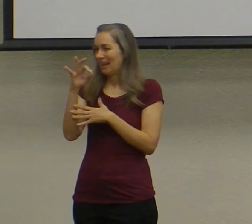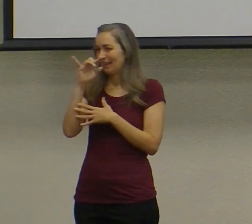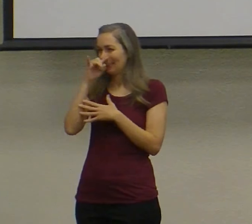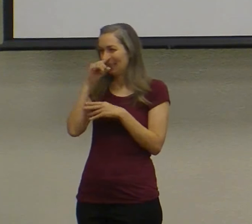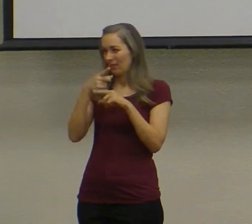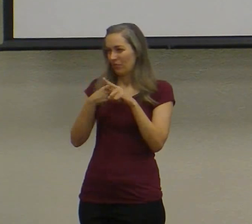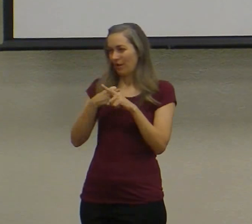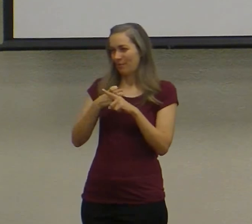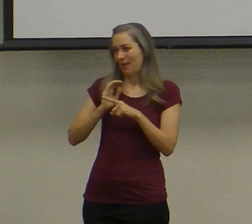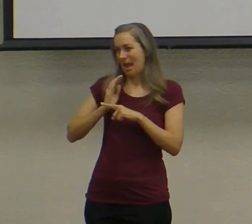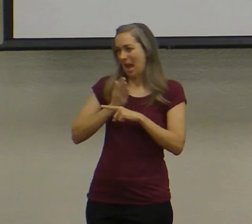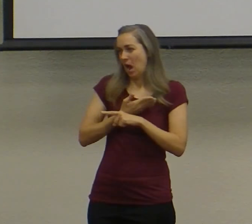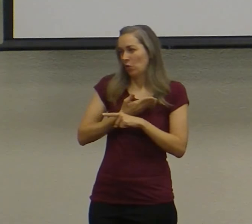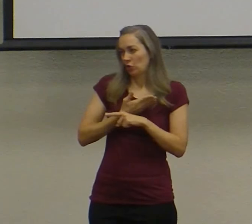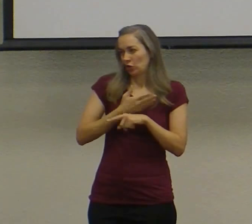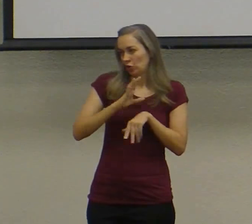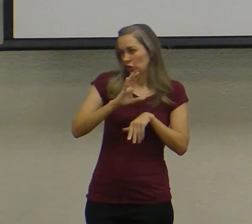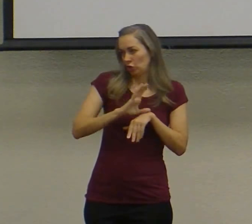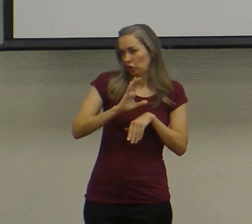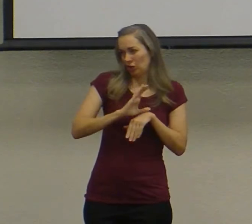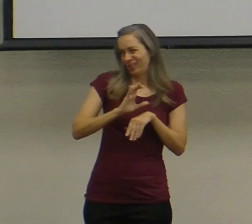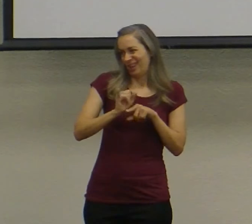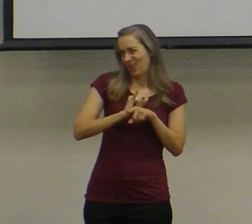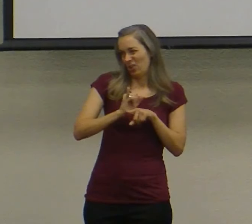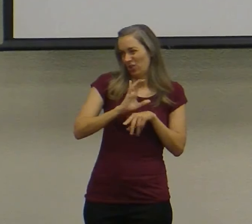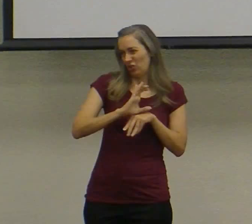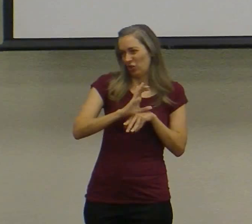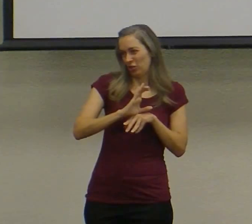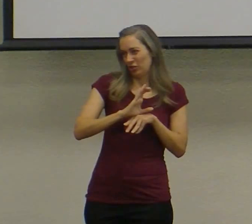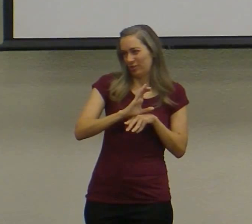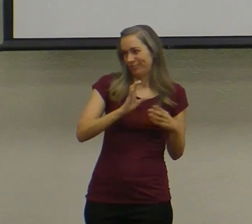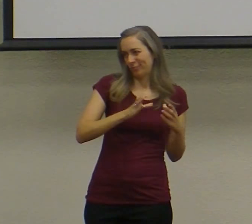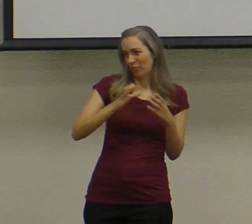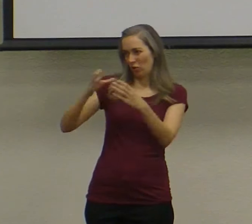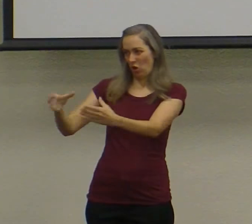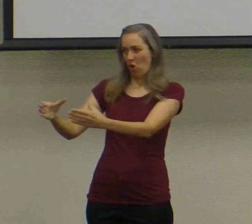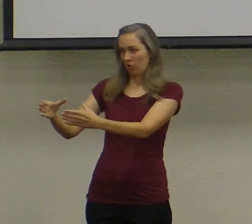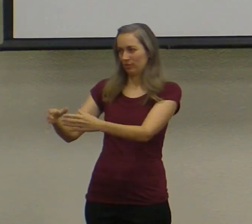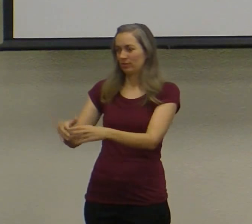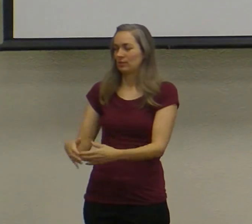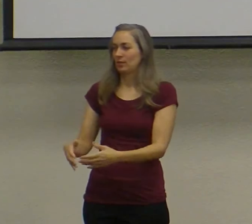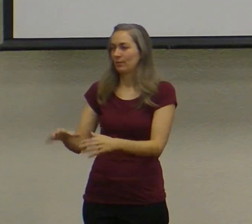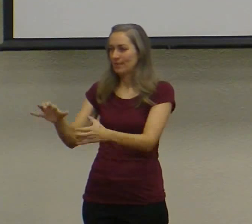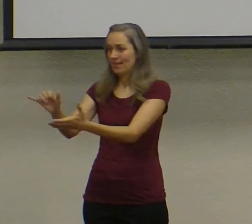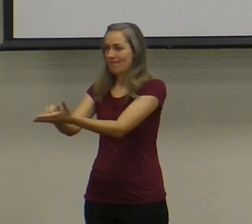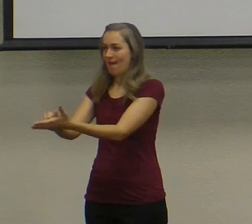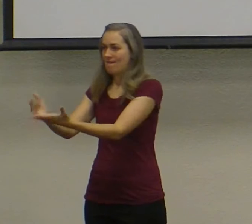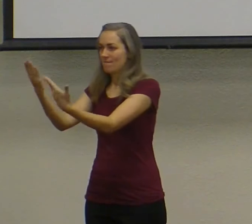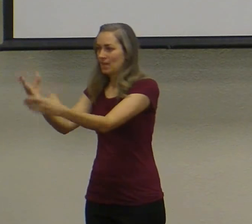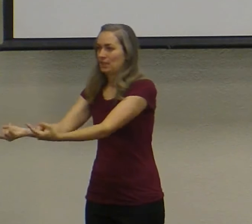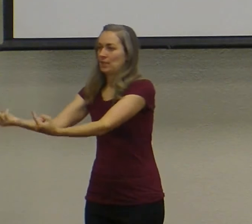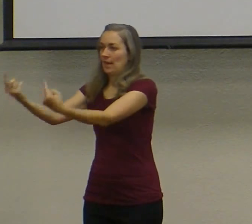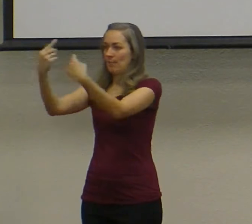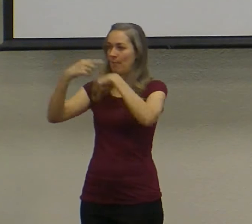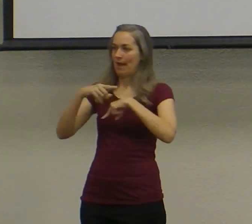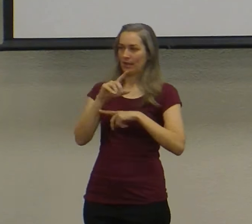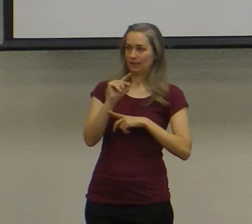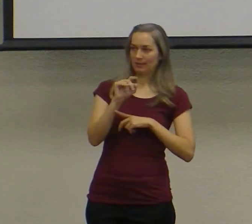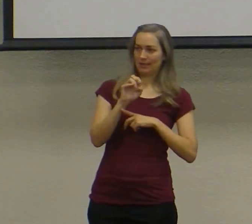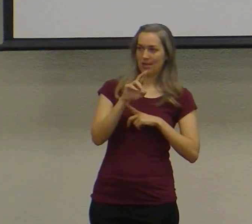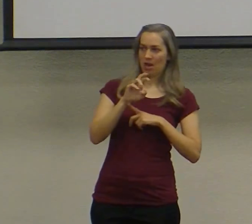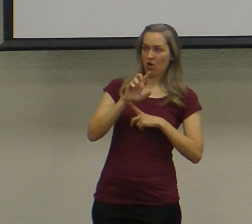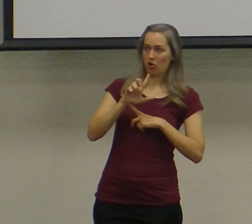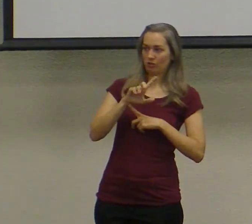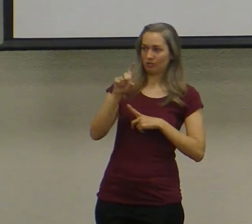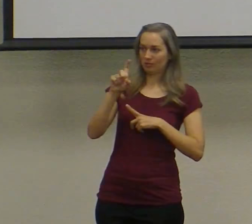Bryn, came back, and once we got back to Terrell, Texas, I really just kind of hit the